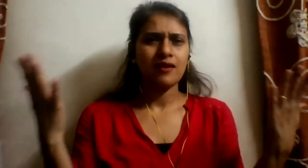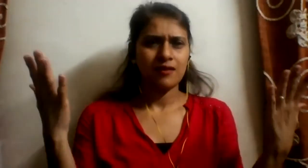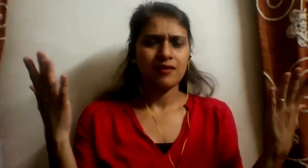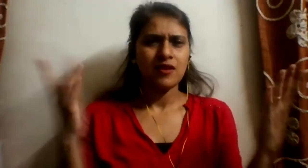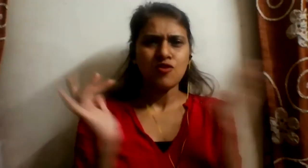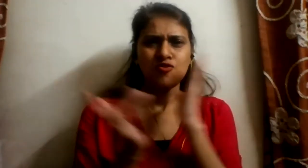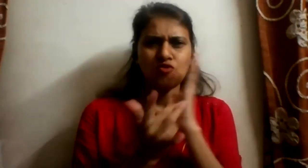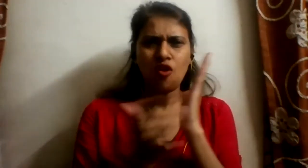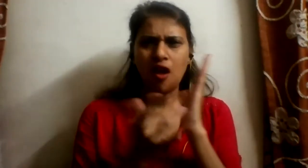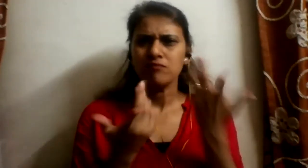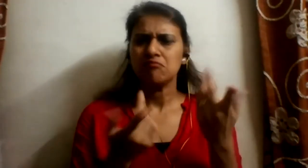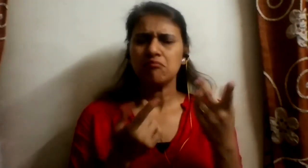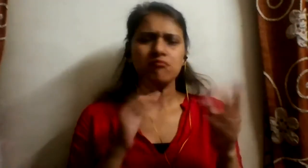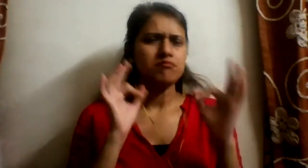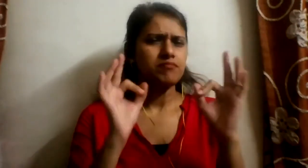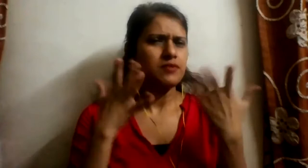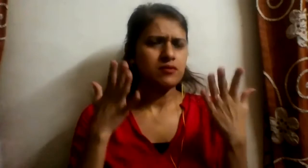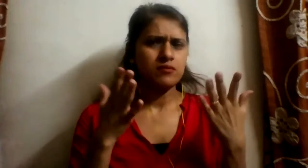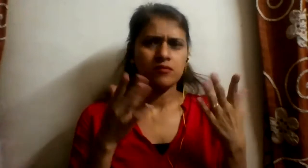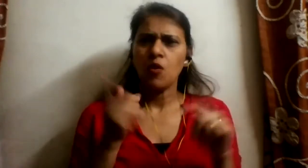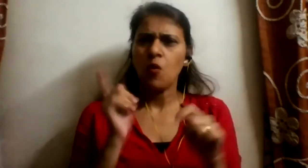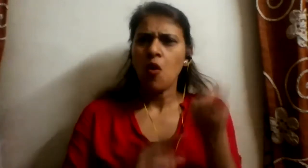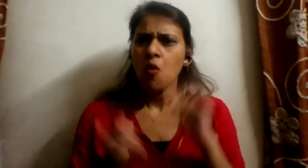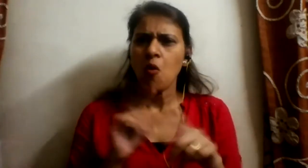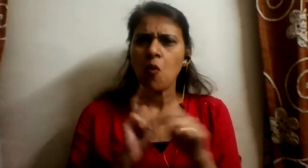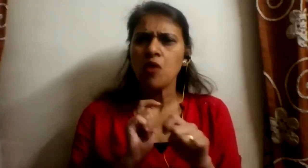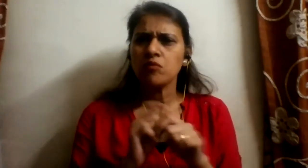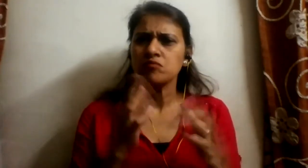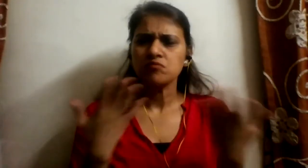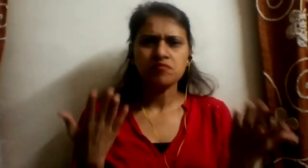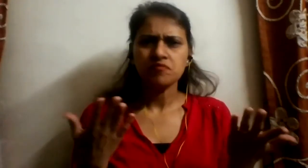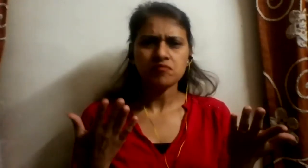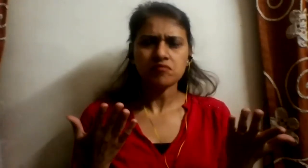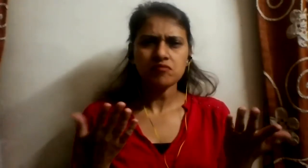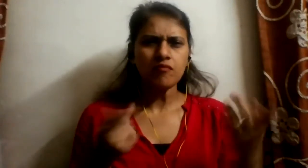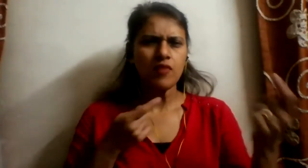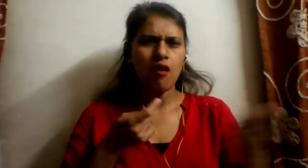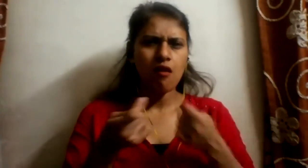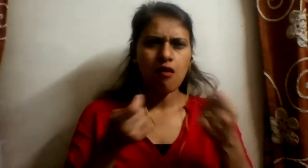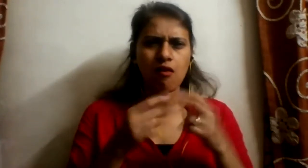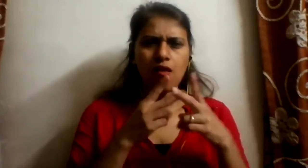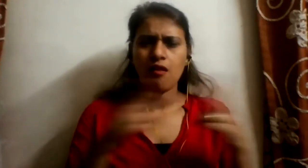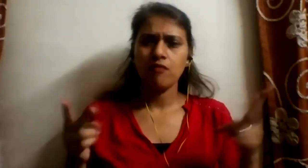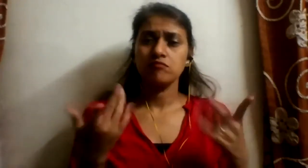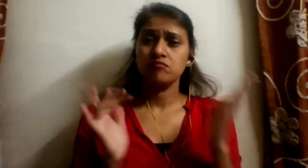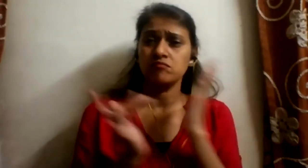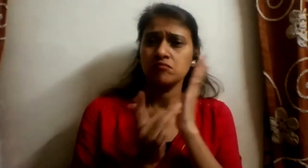and they're exploring. With a tongue, they're able to use the computer. The second issue which we